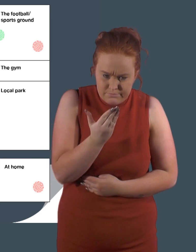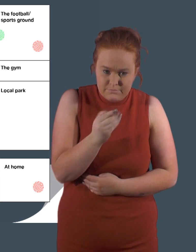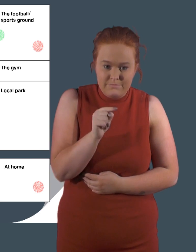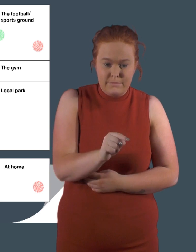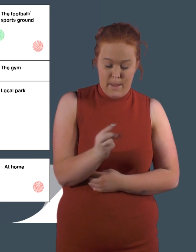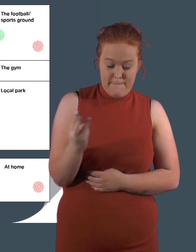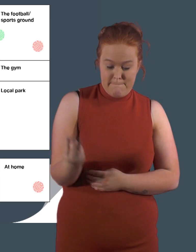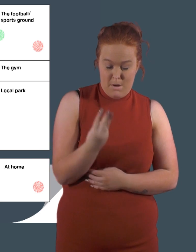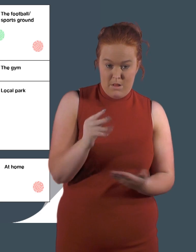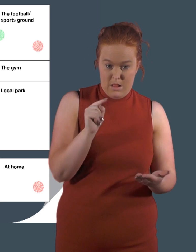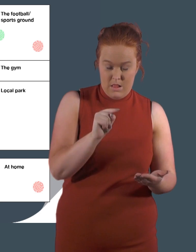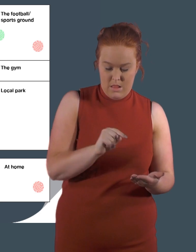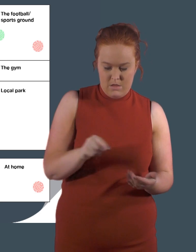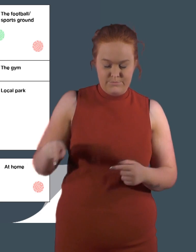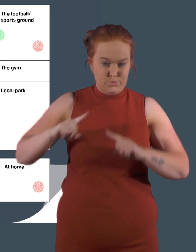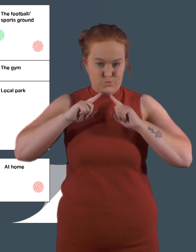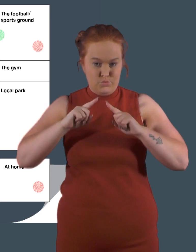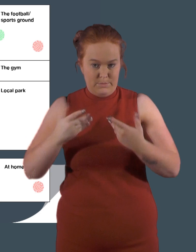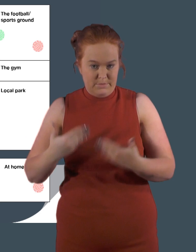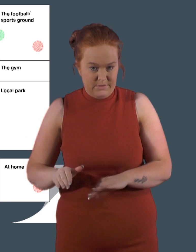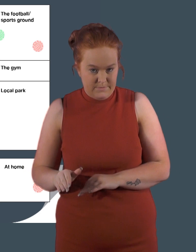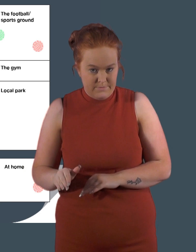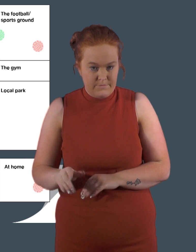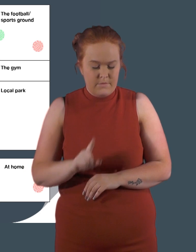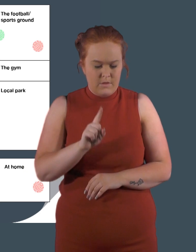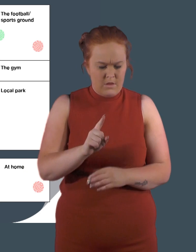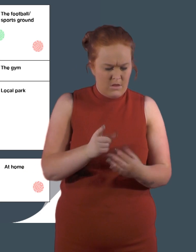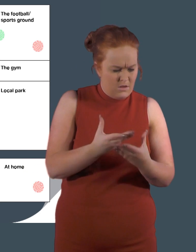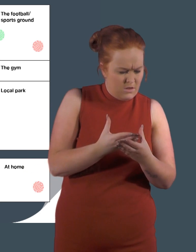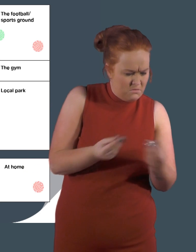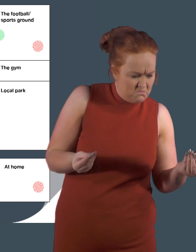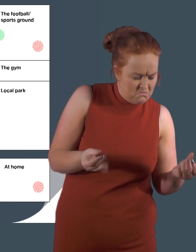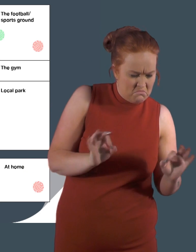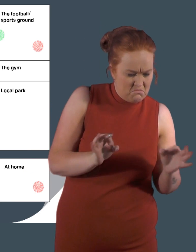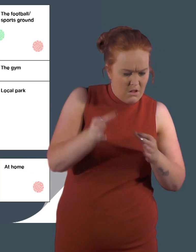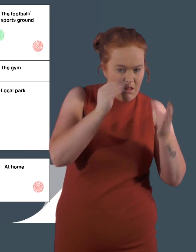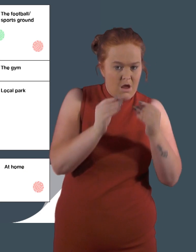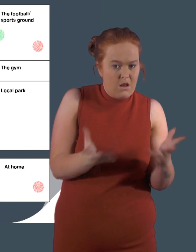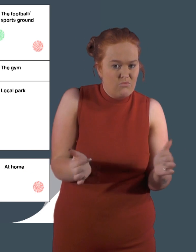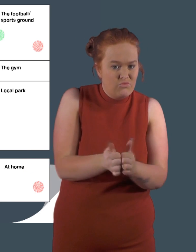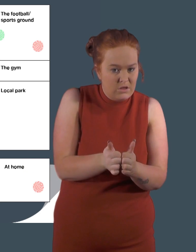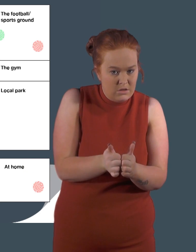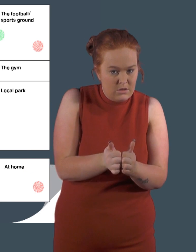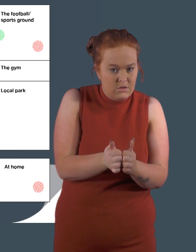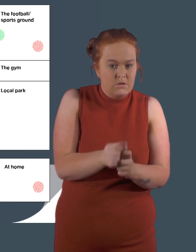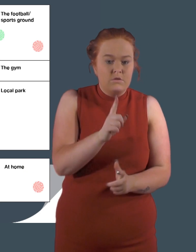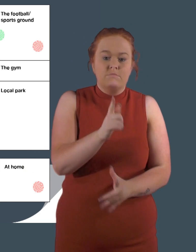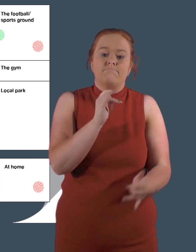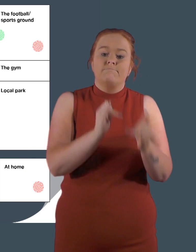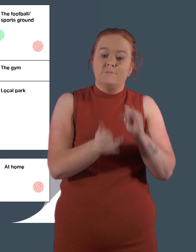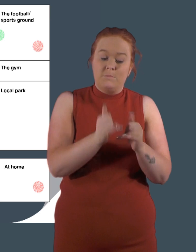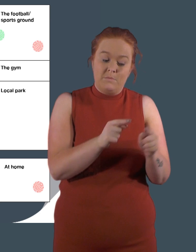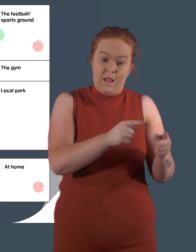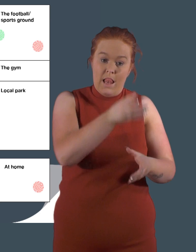made. What we think is interesting about these maps is they come from an area in Scotland where sectarianism is considered